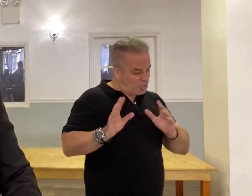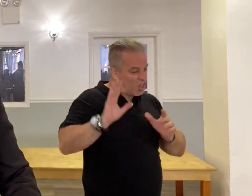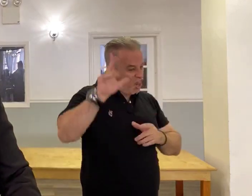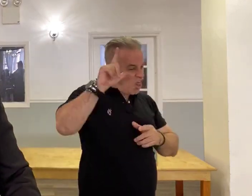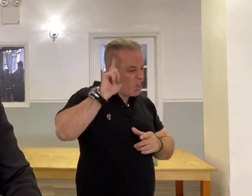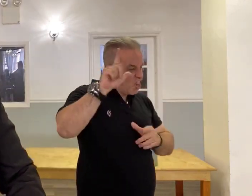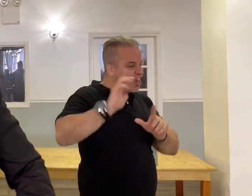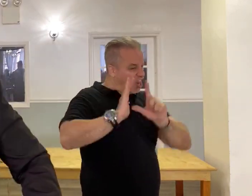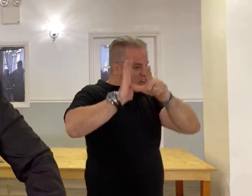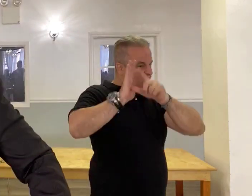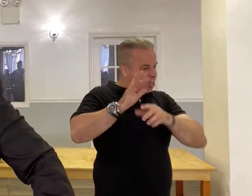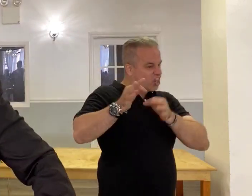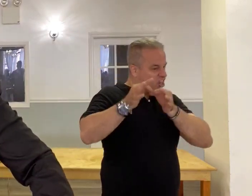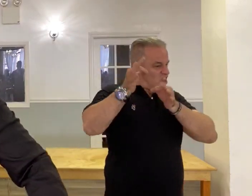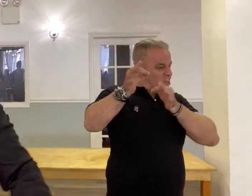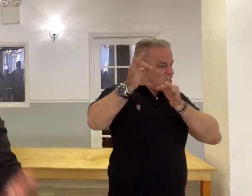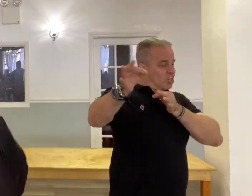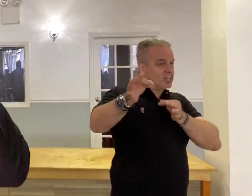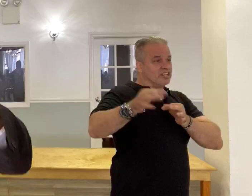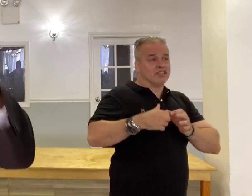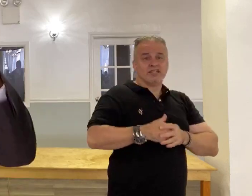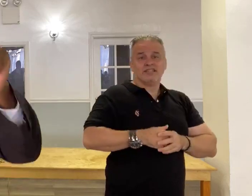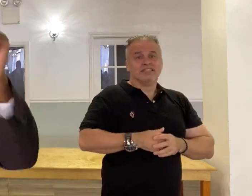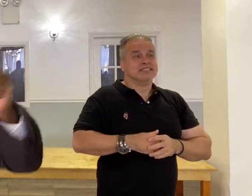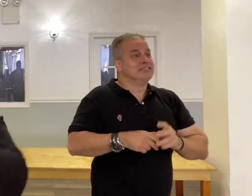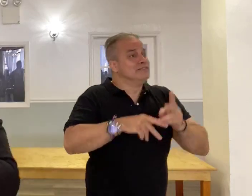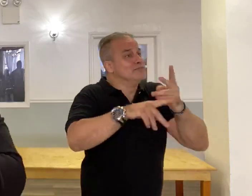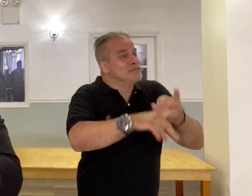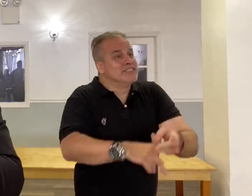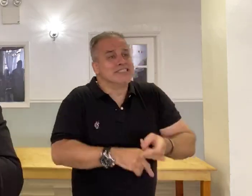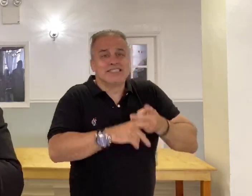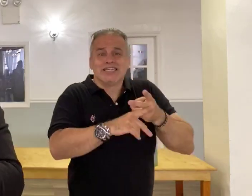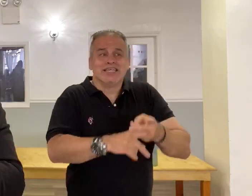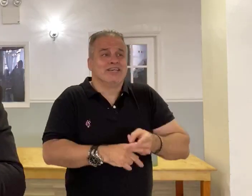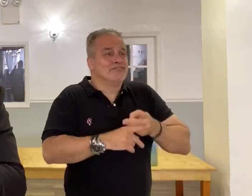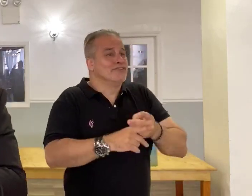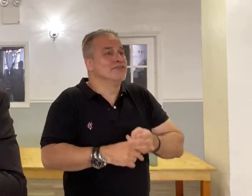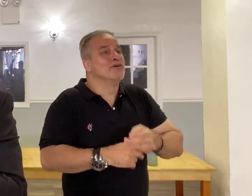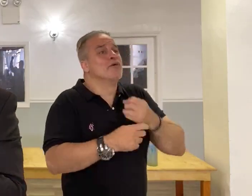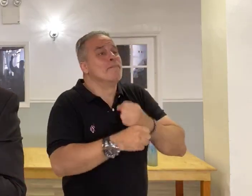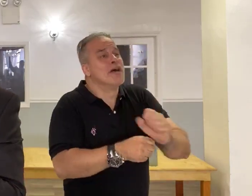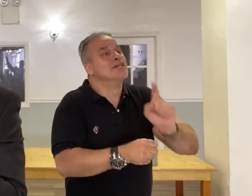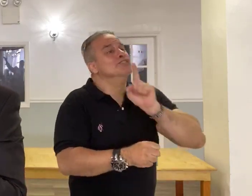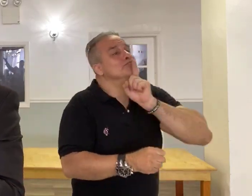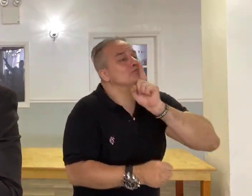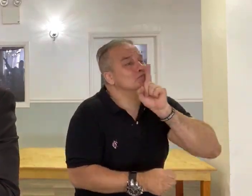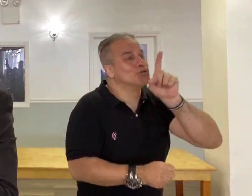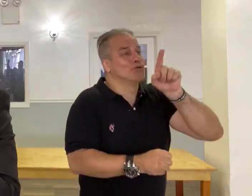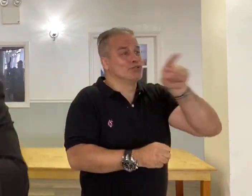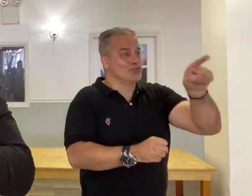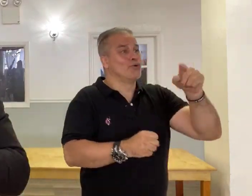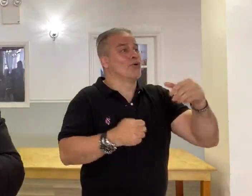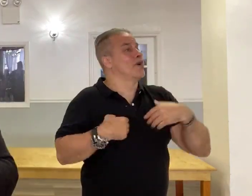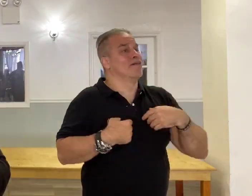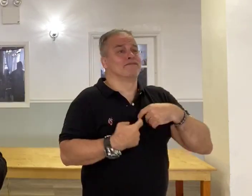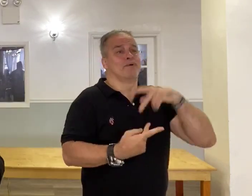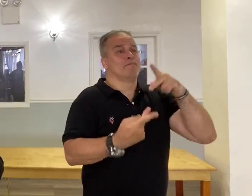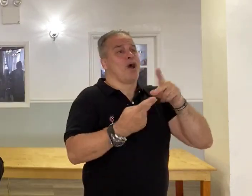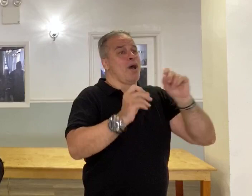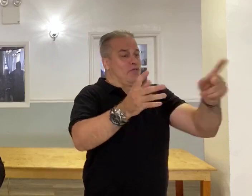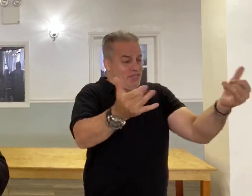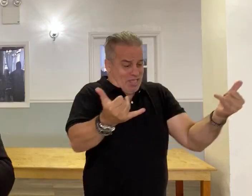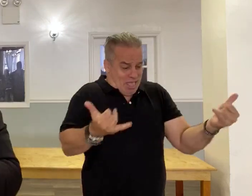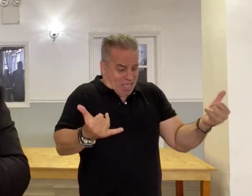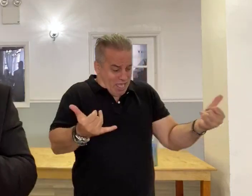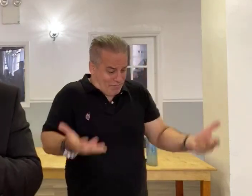will still march on and will meet you. You just make sure that you take advantage of this prime opportunity as you sit in